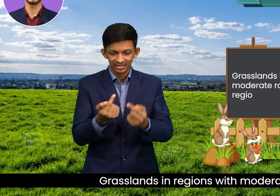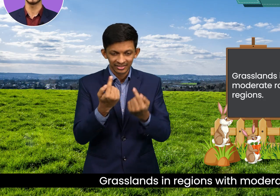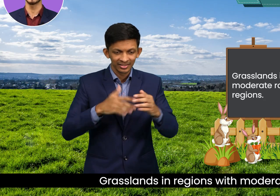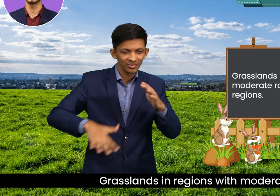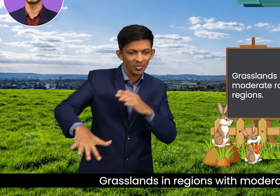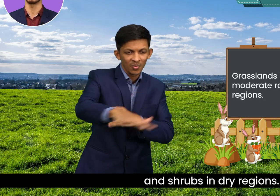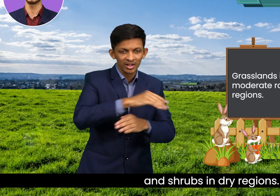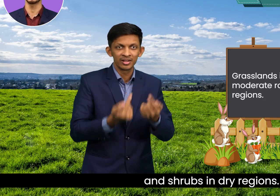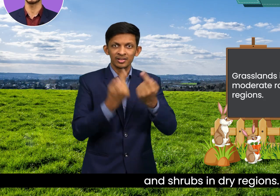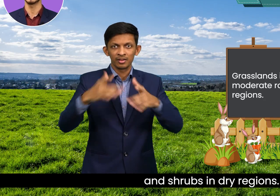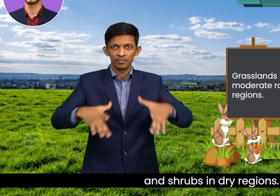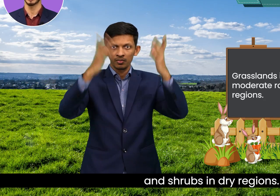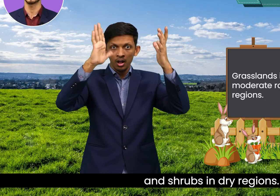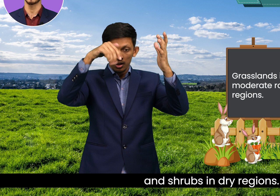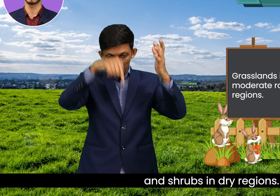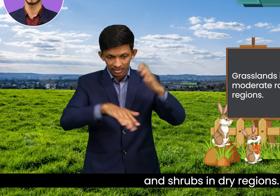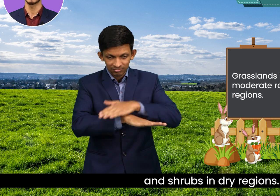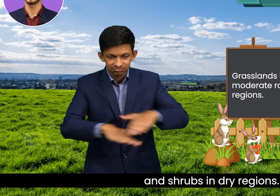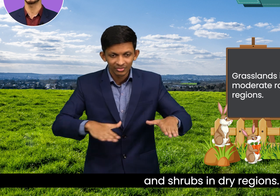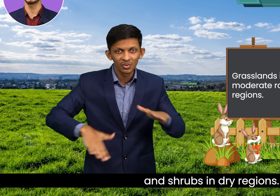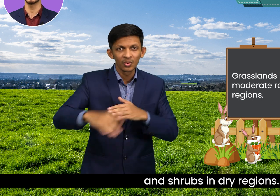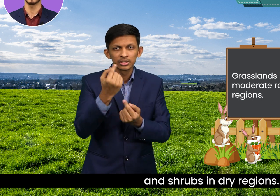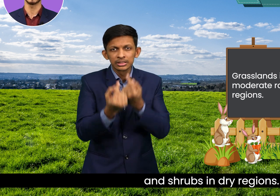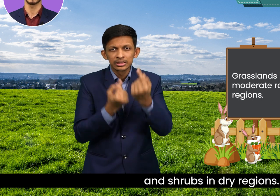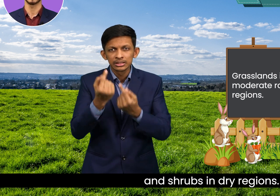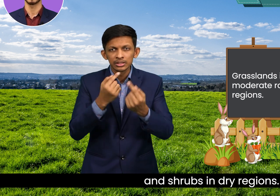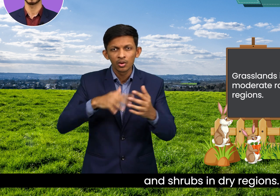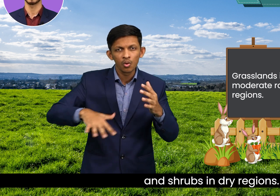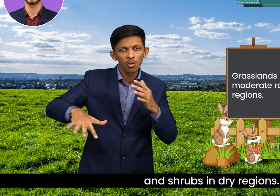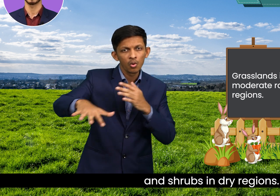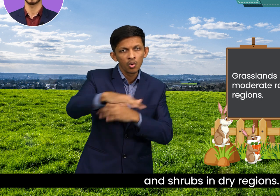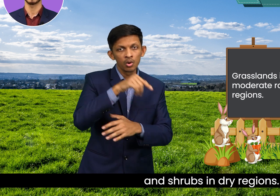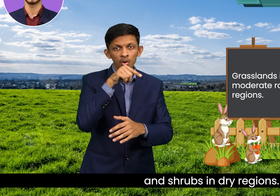Grasslands in regions with moderate rains and shrubs in dry regions.